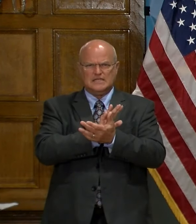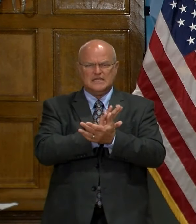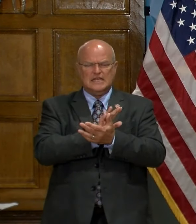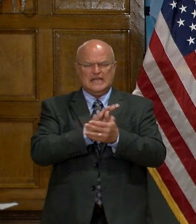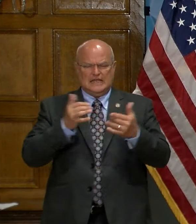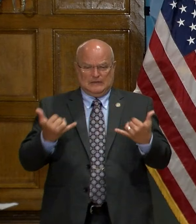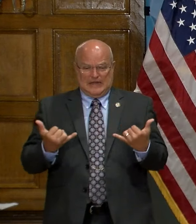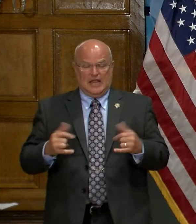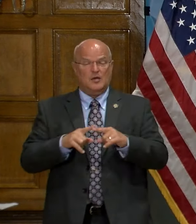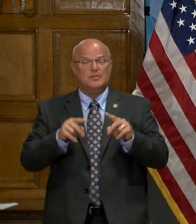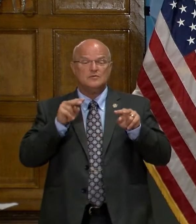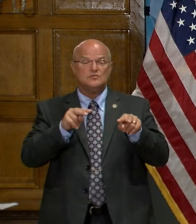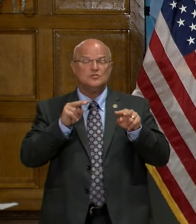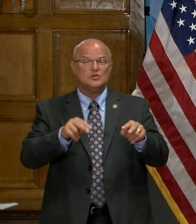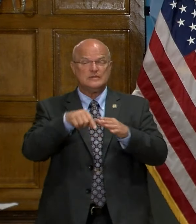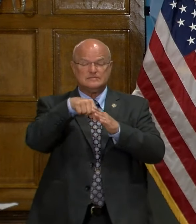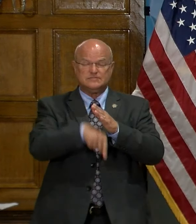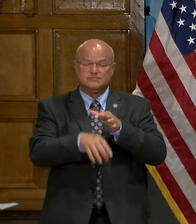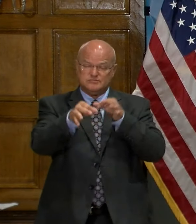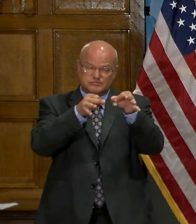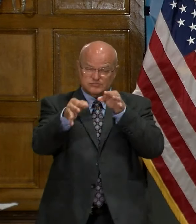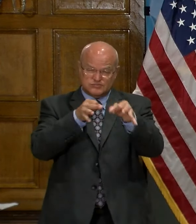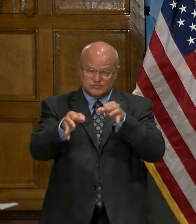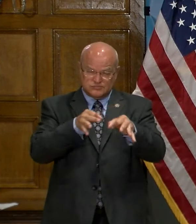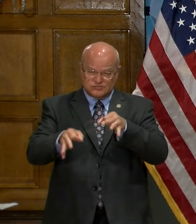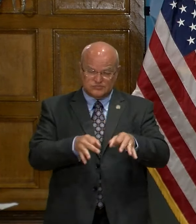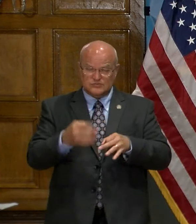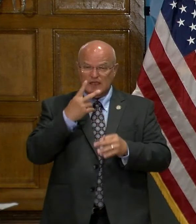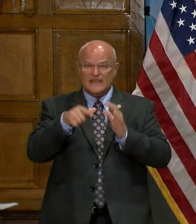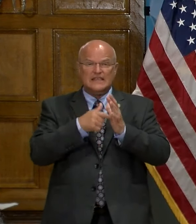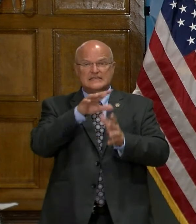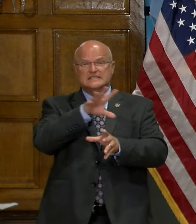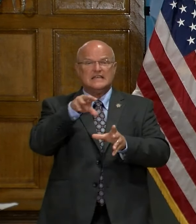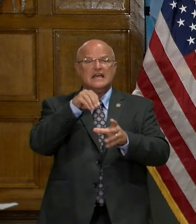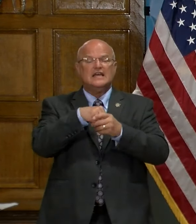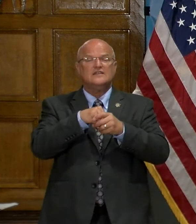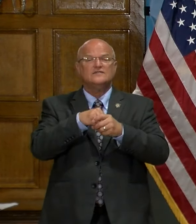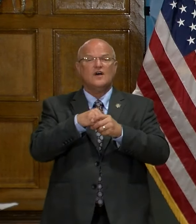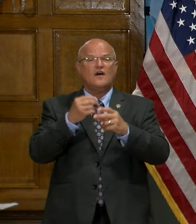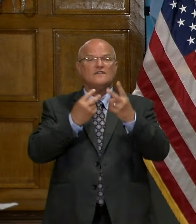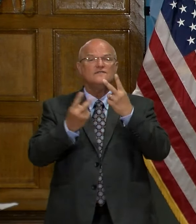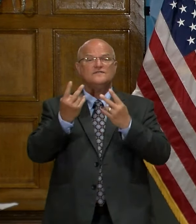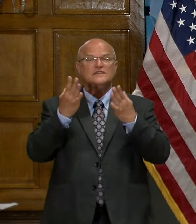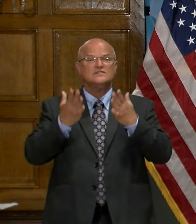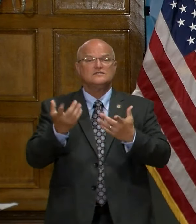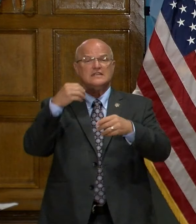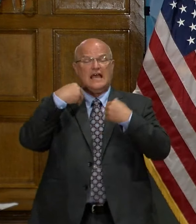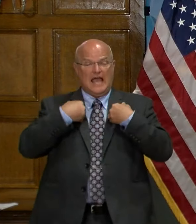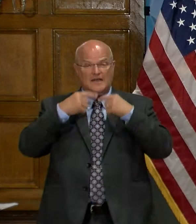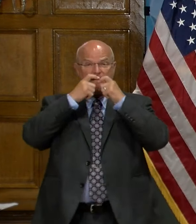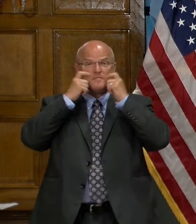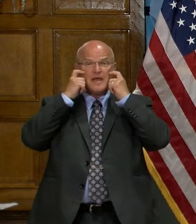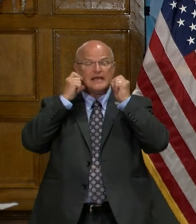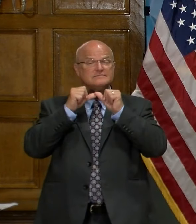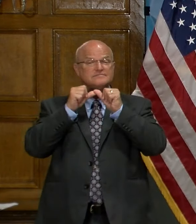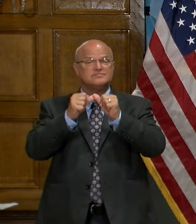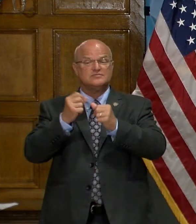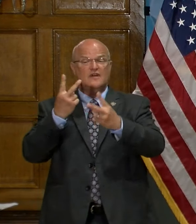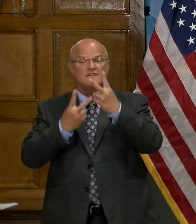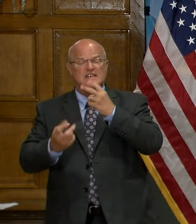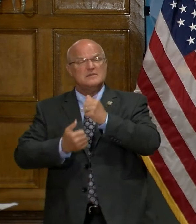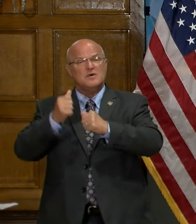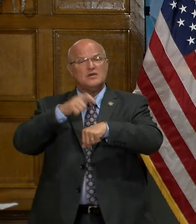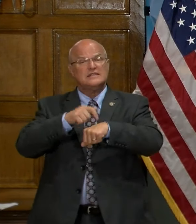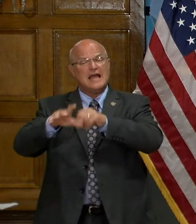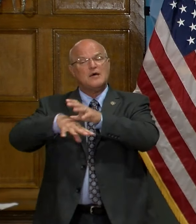setting, but when you take a look at the details, you'll see these involve the visitors coming in wearing masks, visiting in